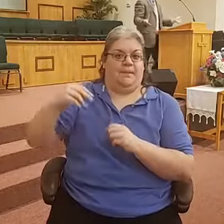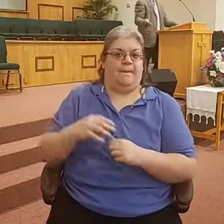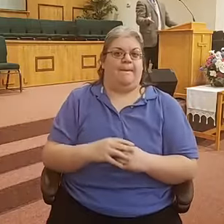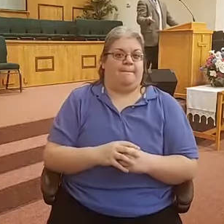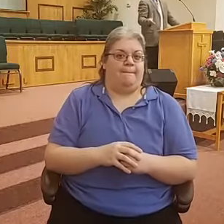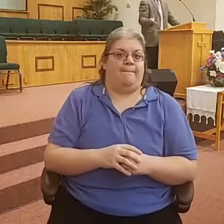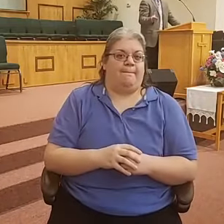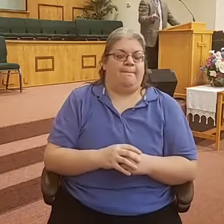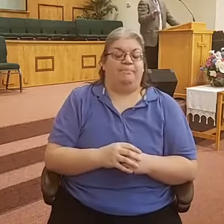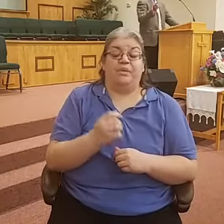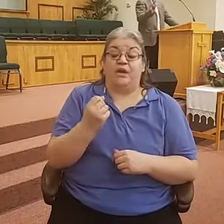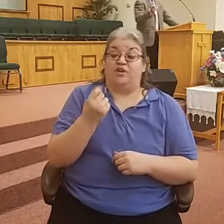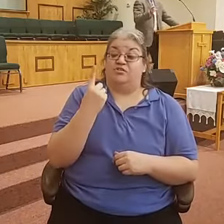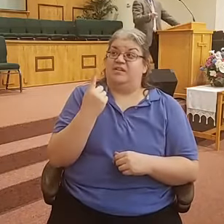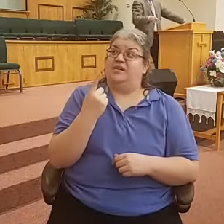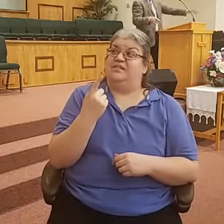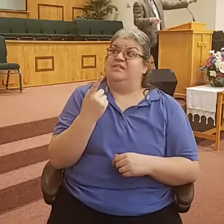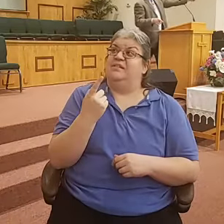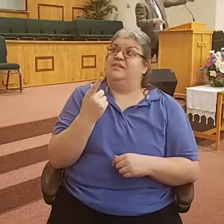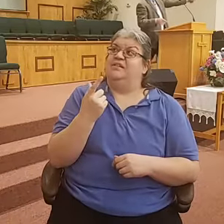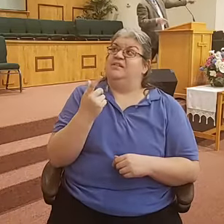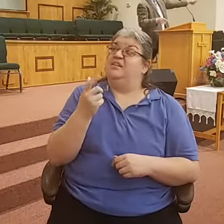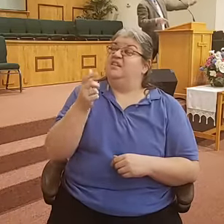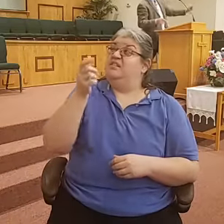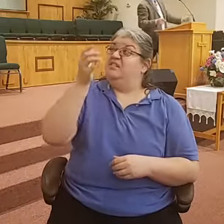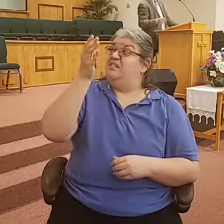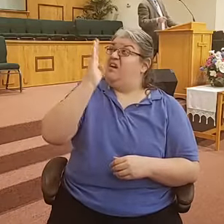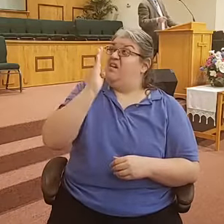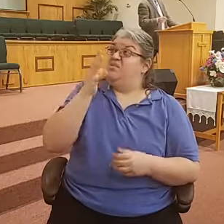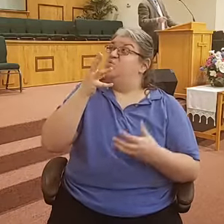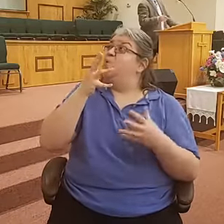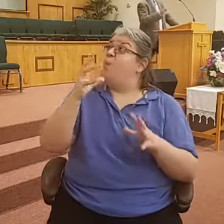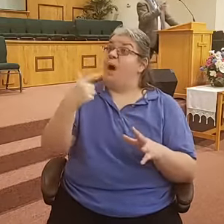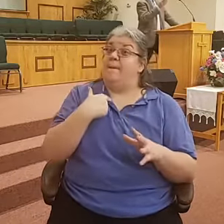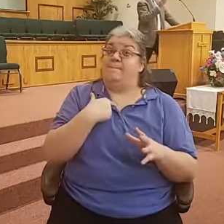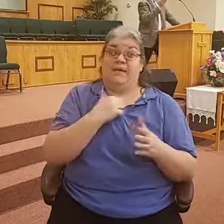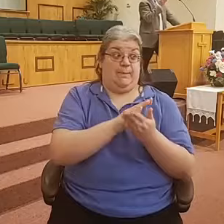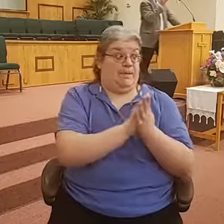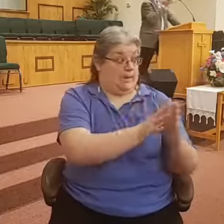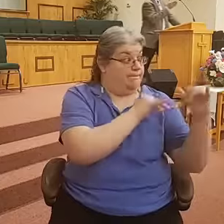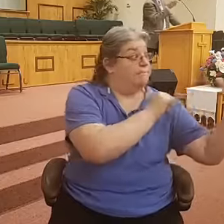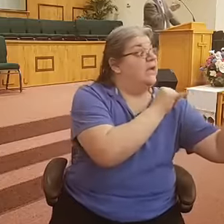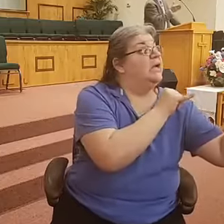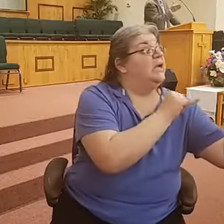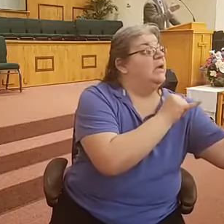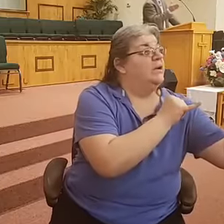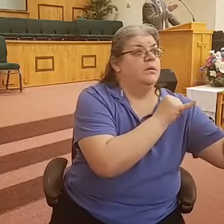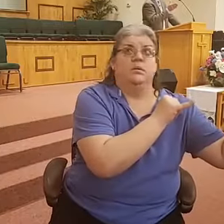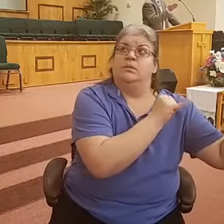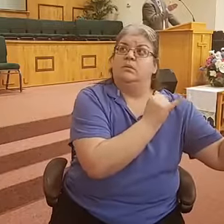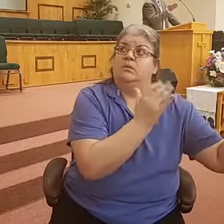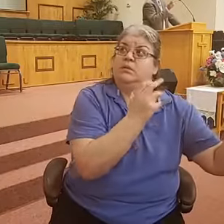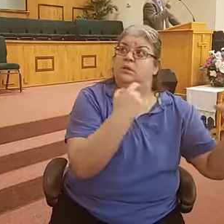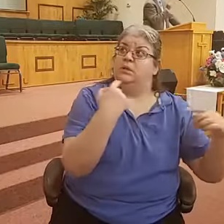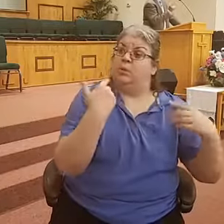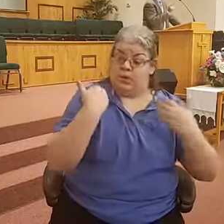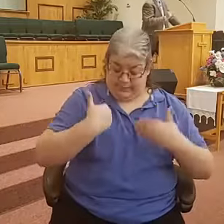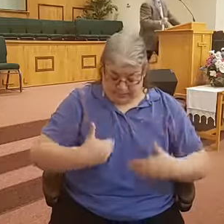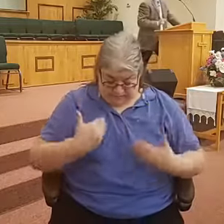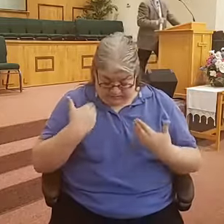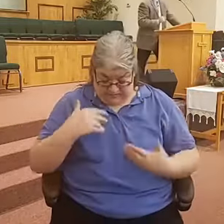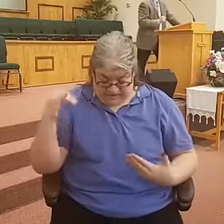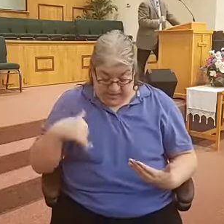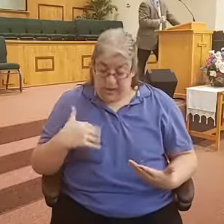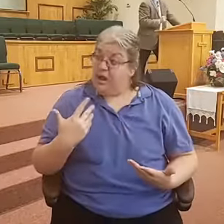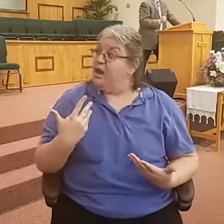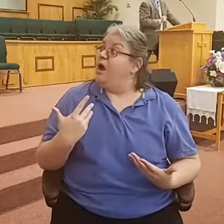Unless they realize that God didn't want them to be like that other person. God wants them to be just like they are, only